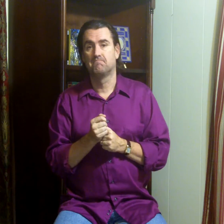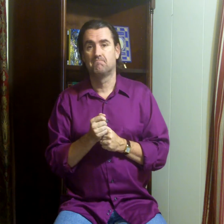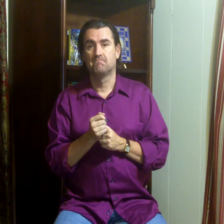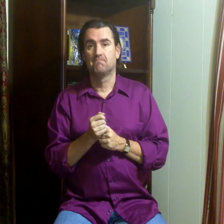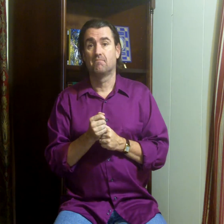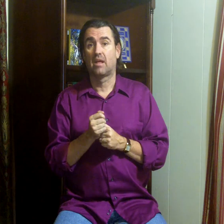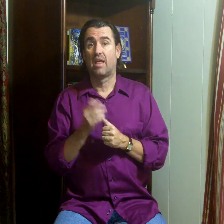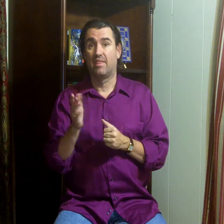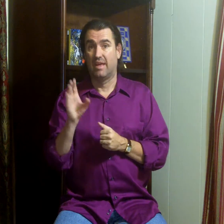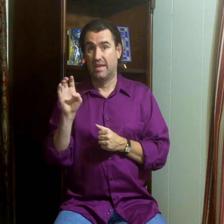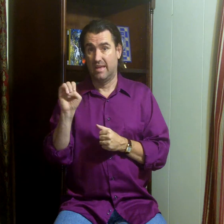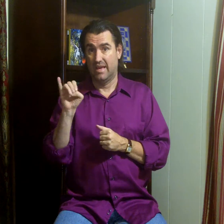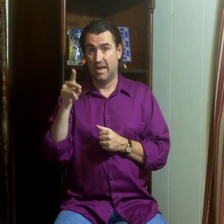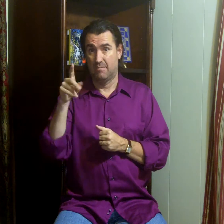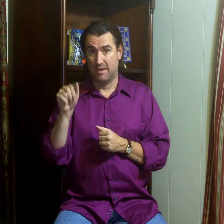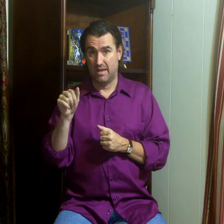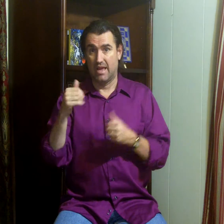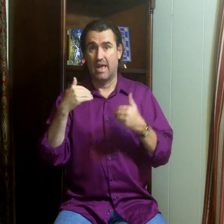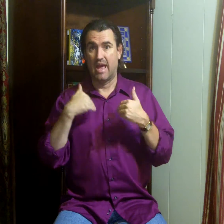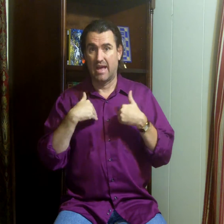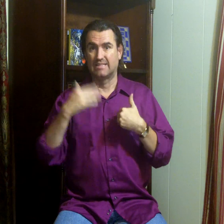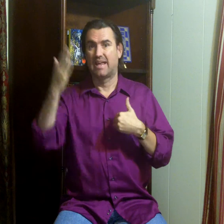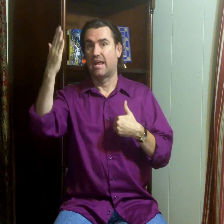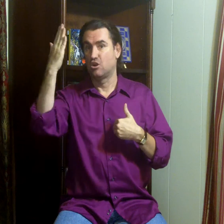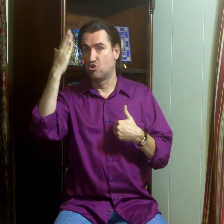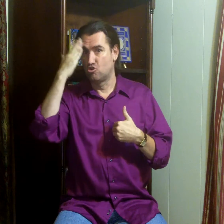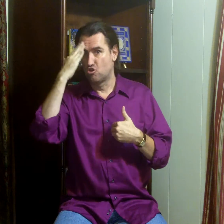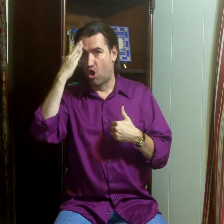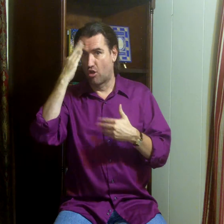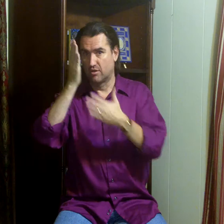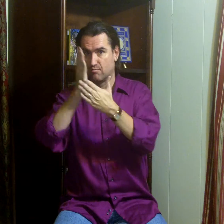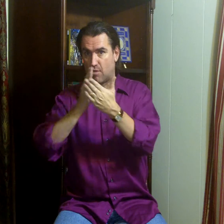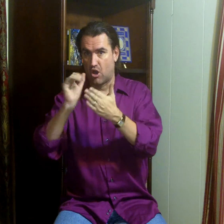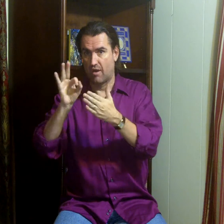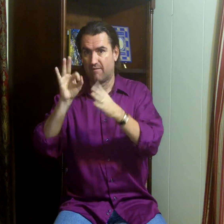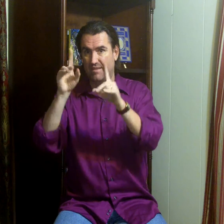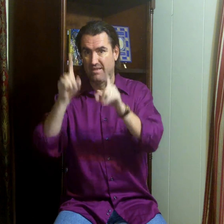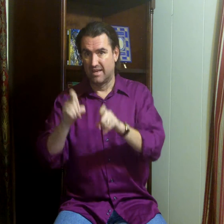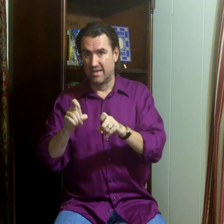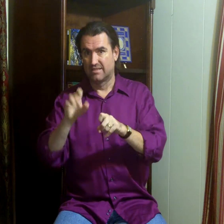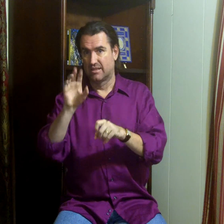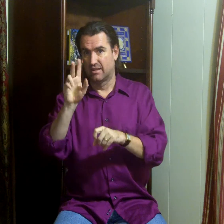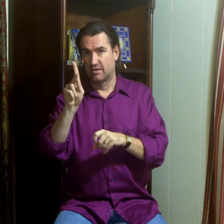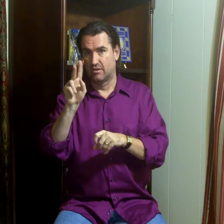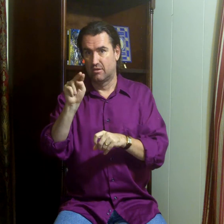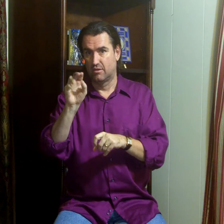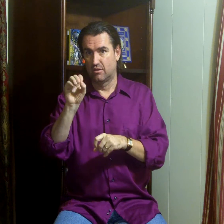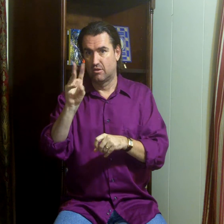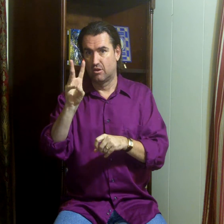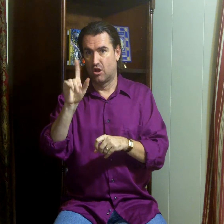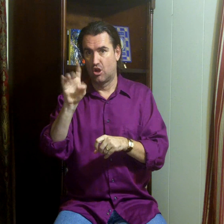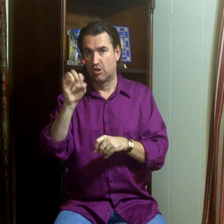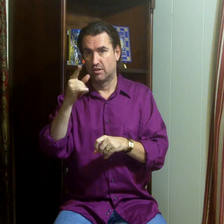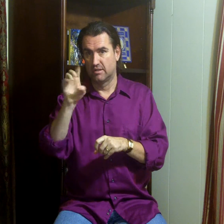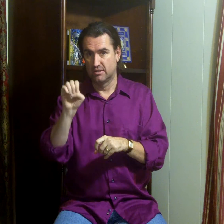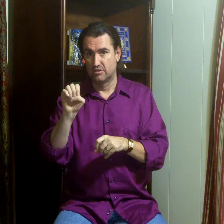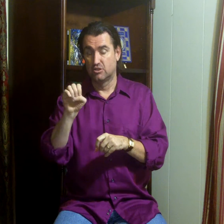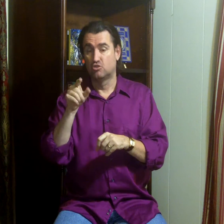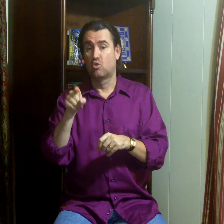The EIPA has a knowledge portion of the test, so when you go on their website, you'll be able to click about the written test or